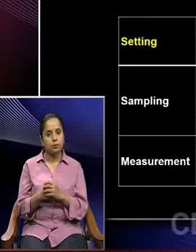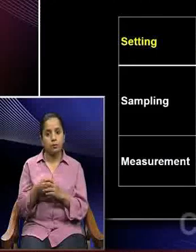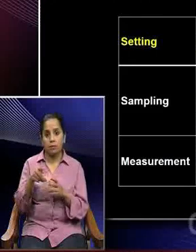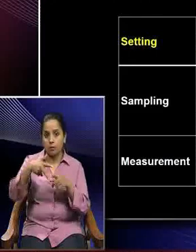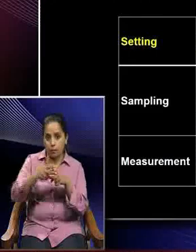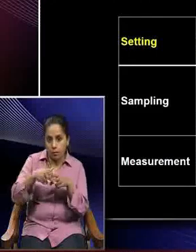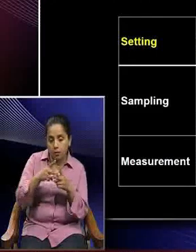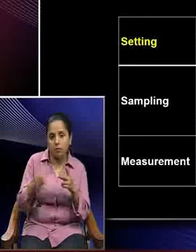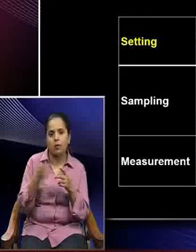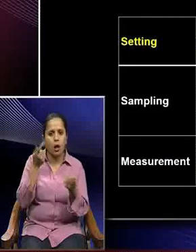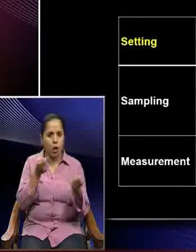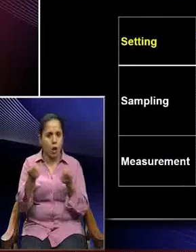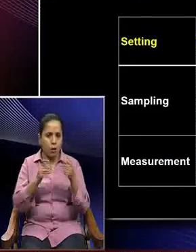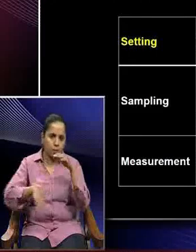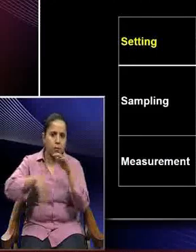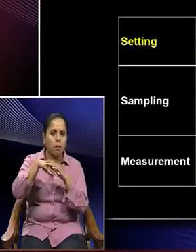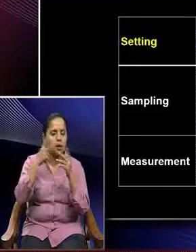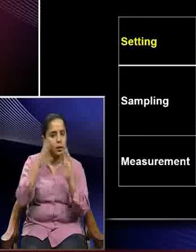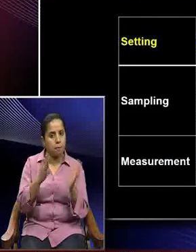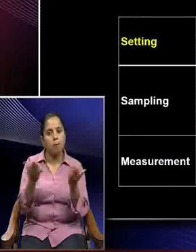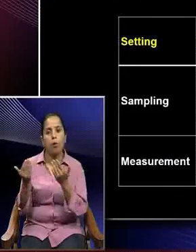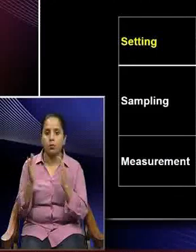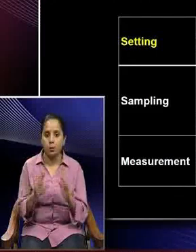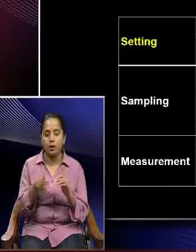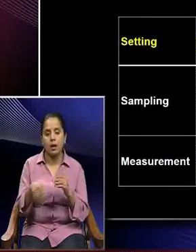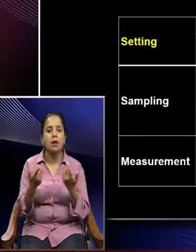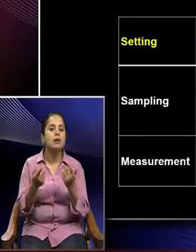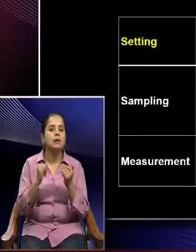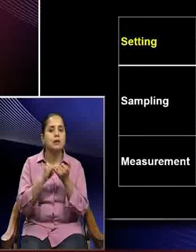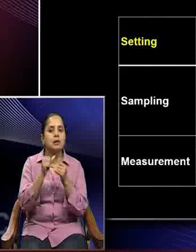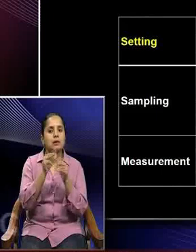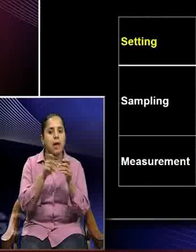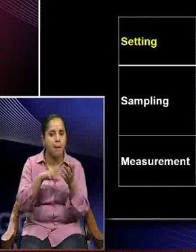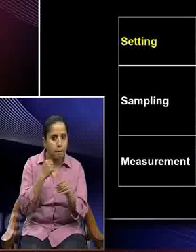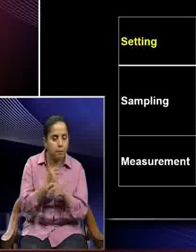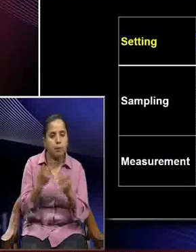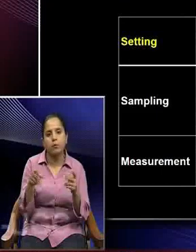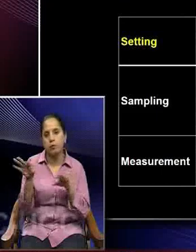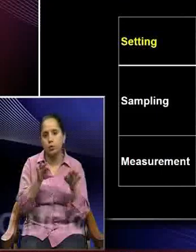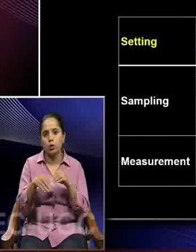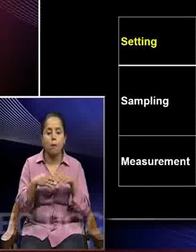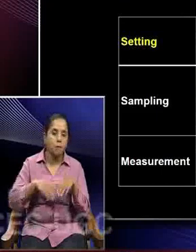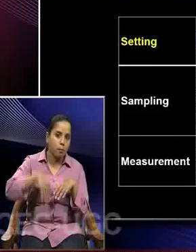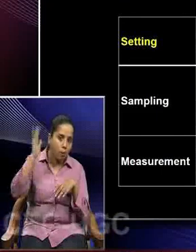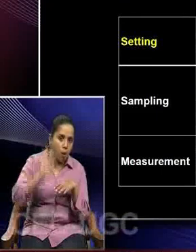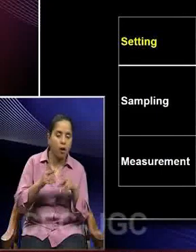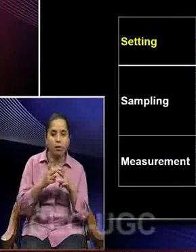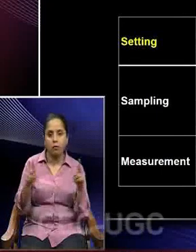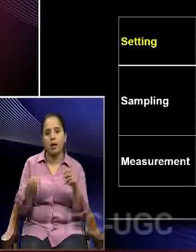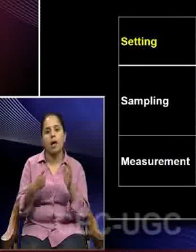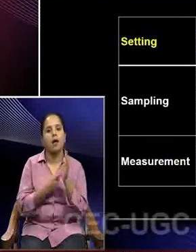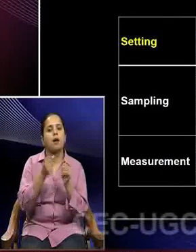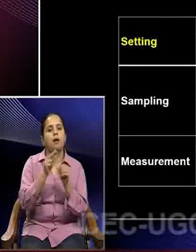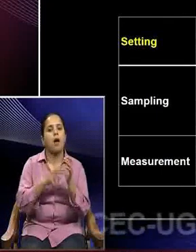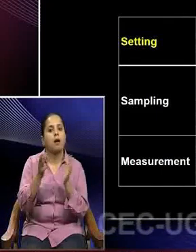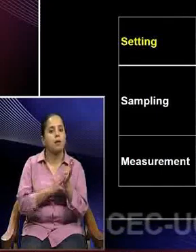Settings are controlled to the maximum extent possible. Sampling involves selecting a large random or randomized sample that